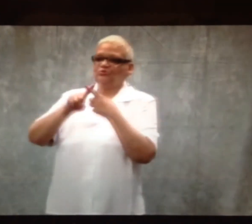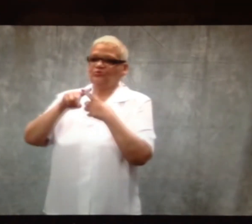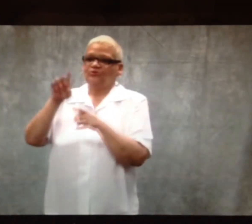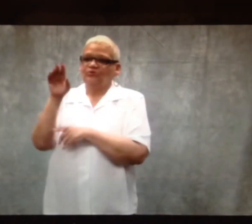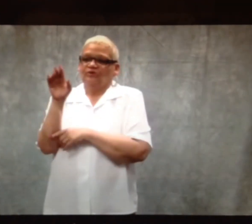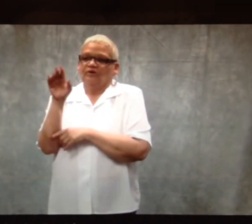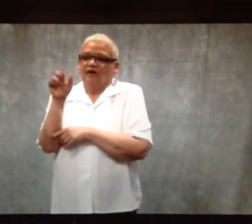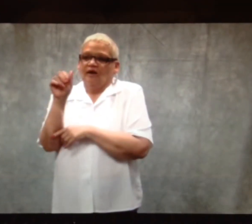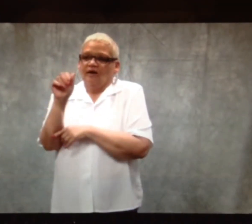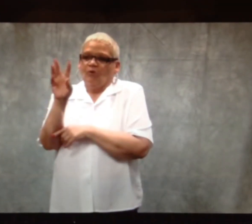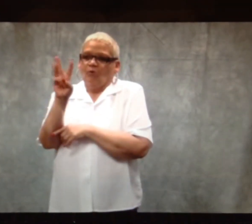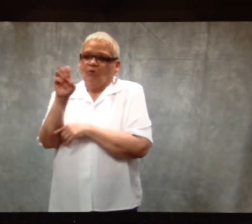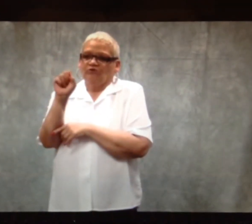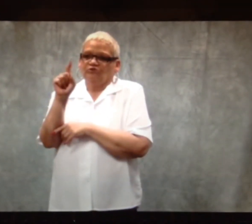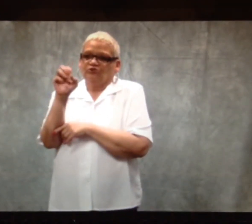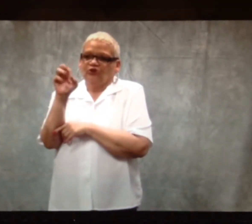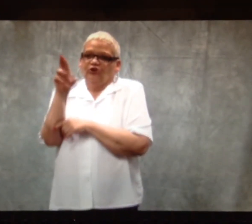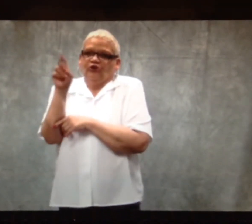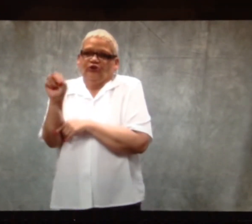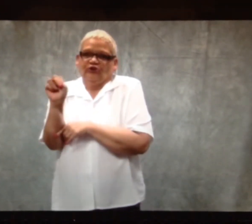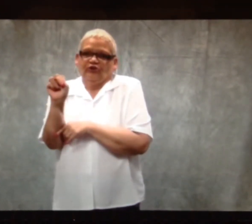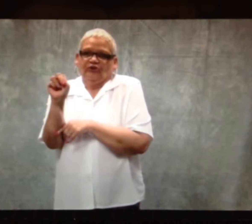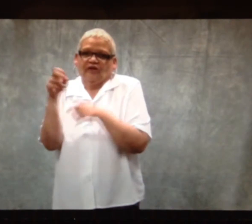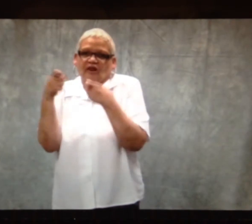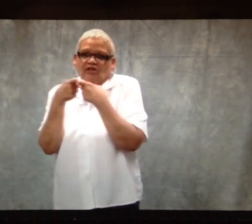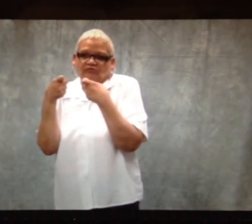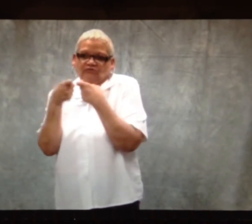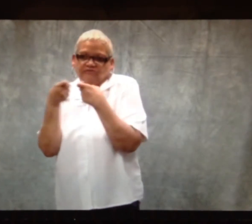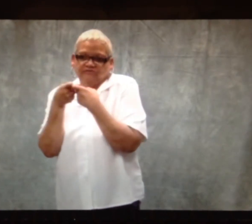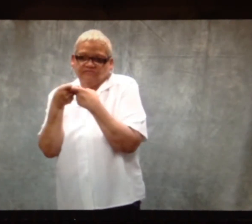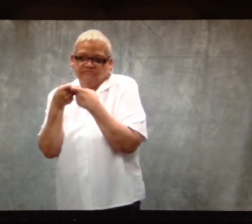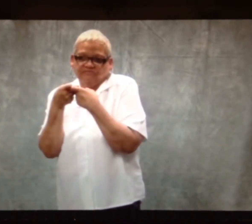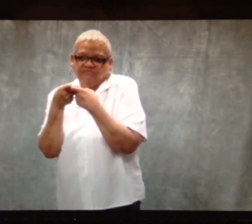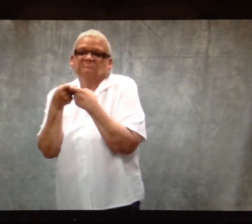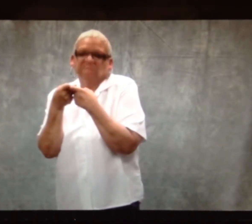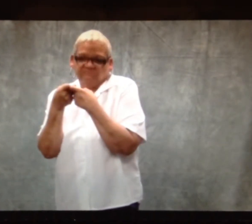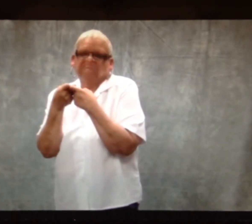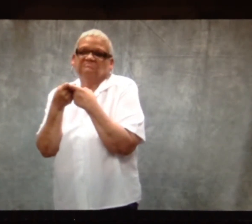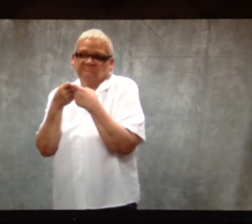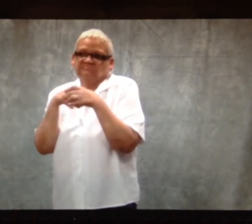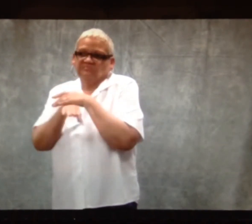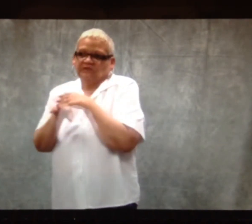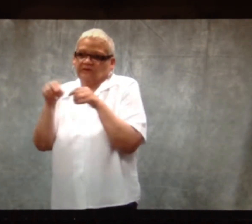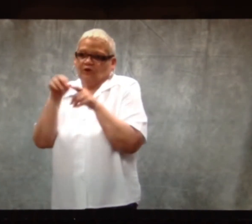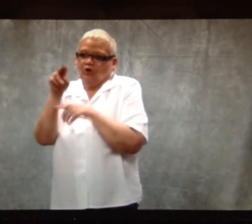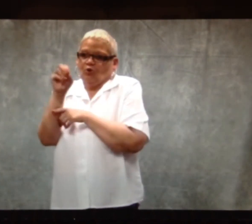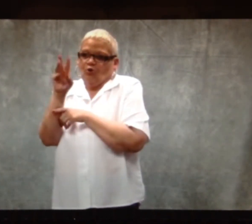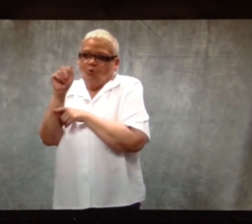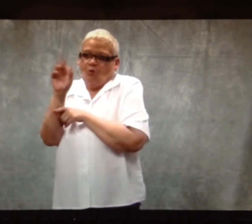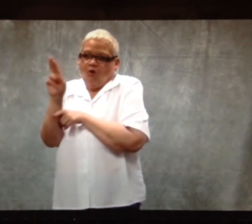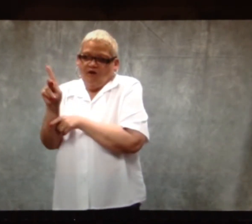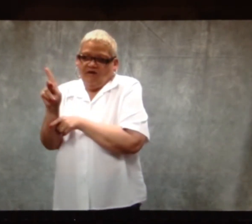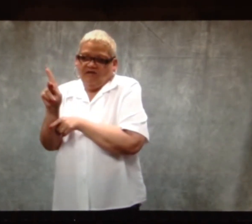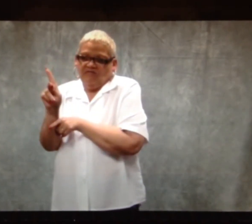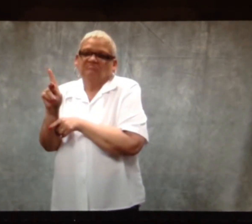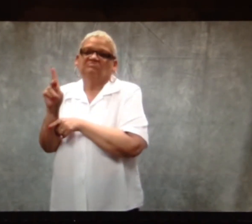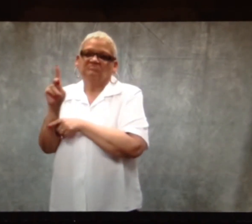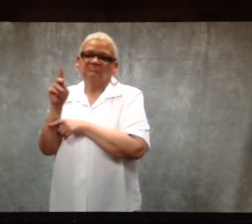Now, I used to work for a Texas school, but then I decided to go work for a company called Western